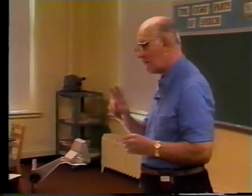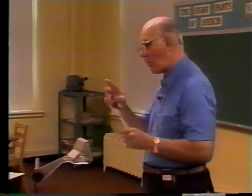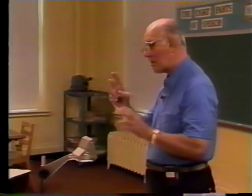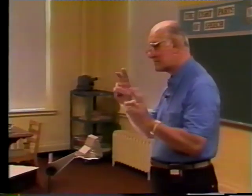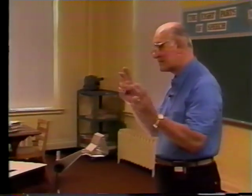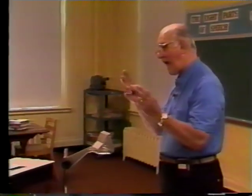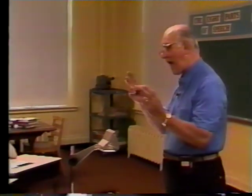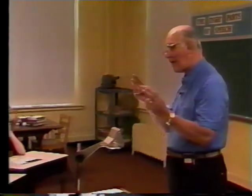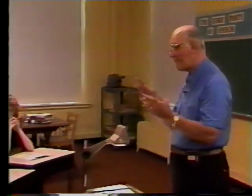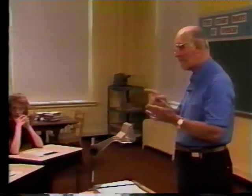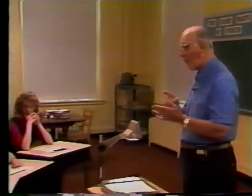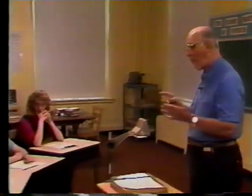what's the title of the poem?